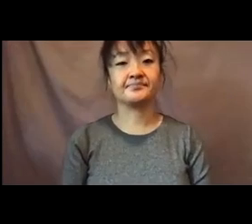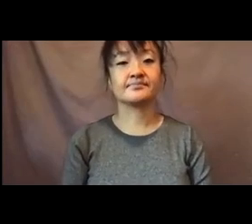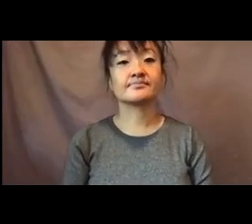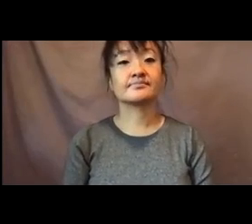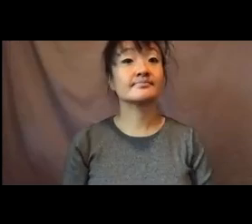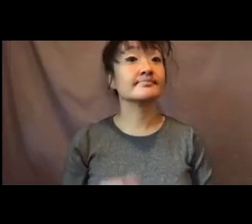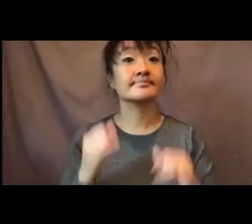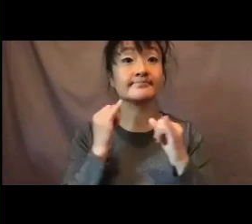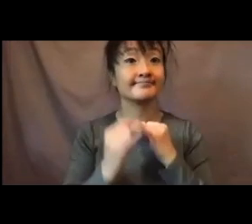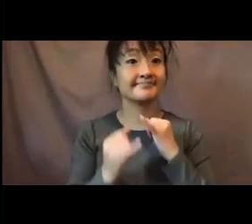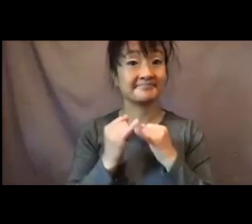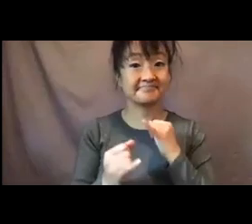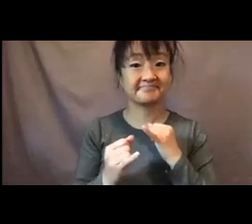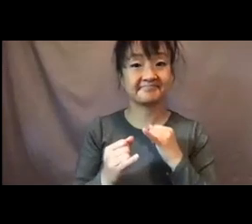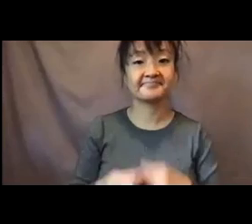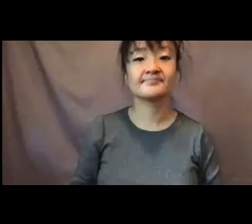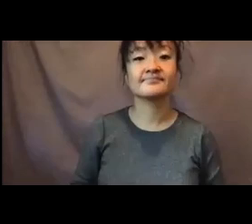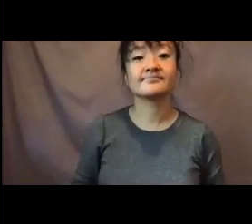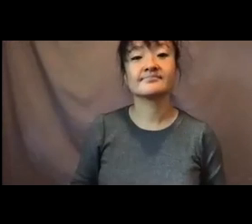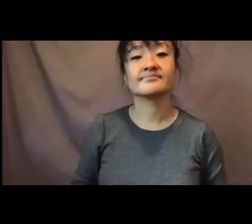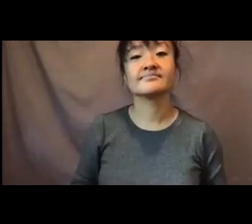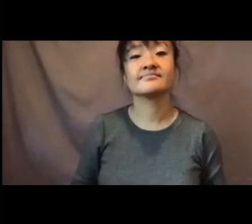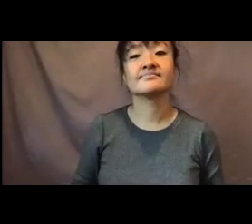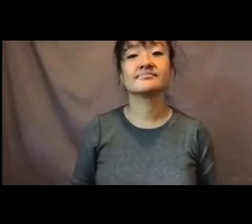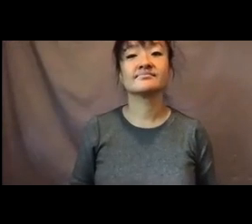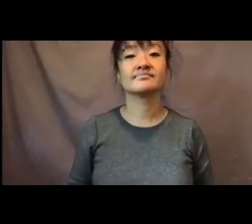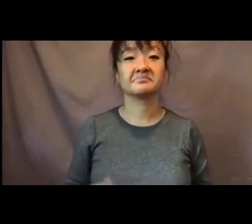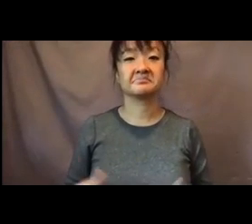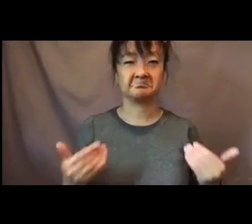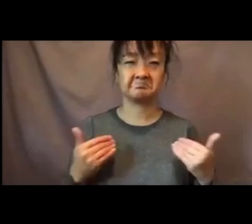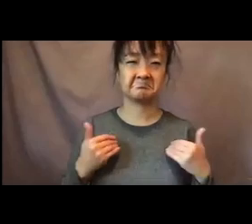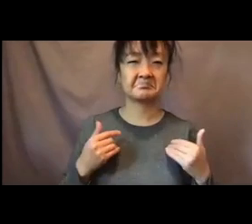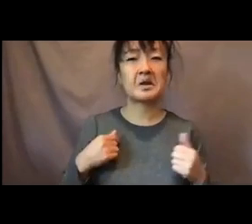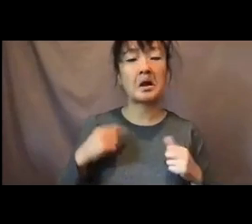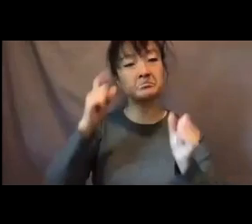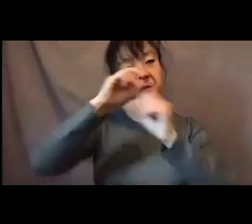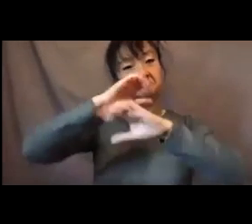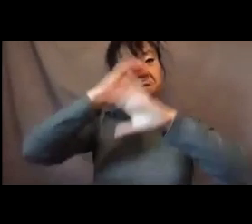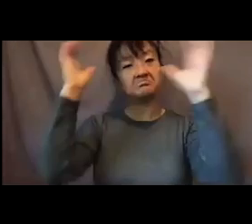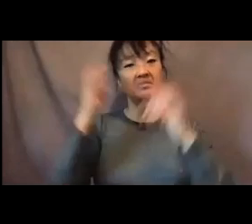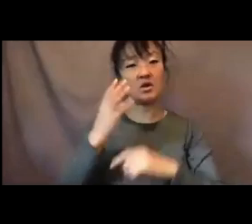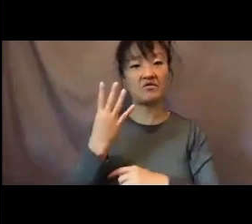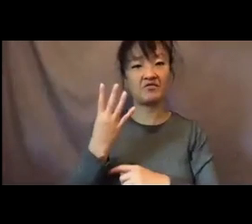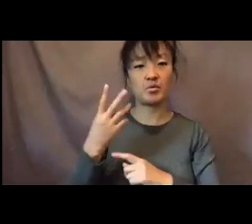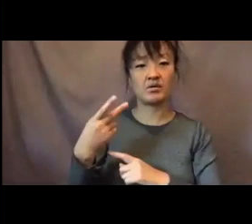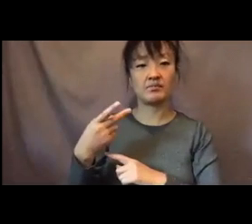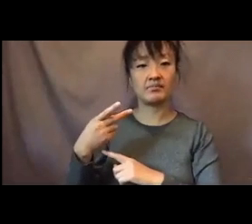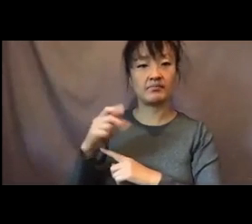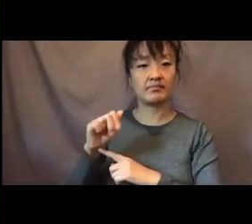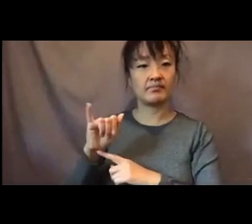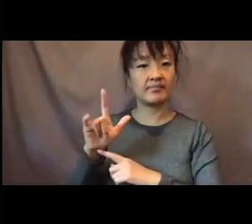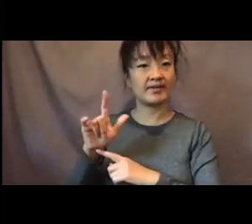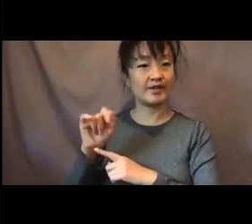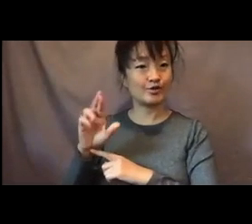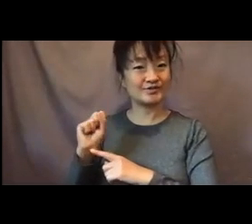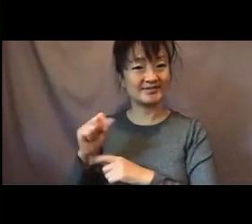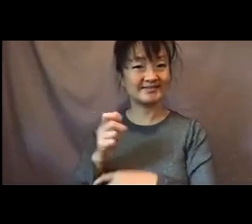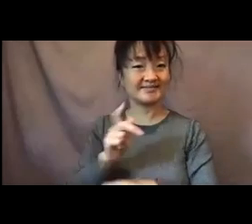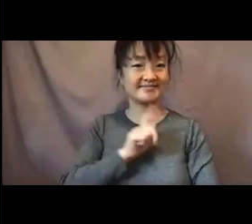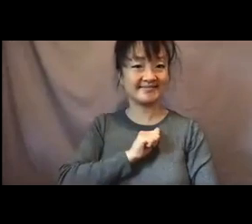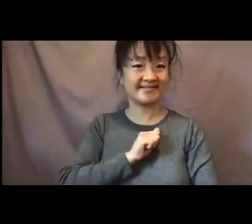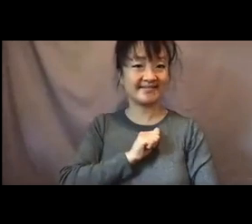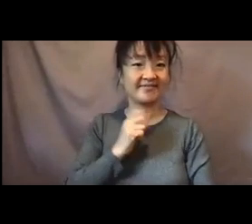Finally, I sort of have an idea of there being 4 pillars of self-care for you to sort of think about within your own system,